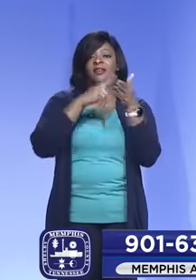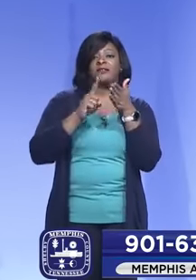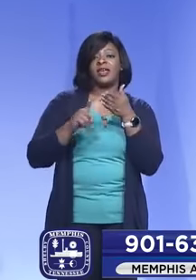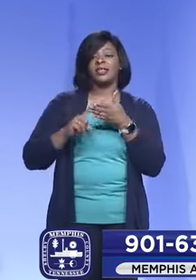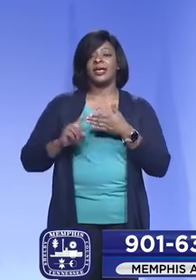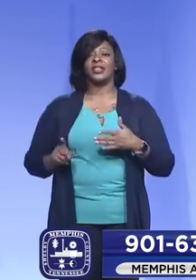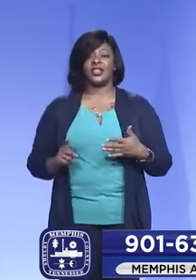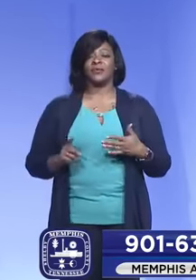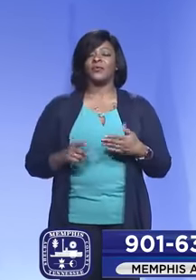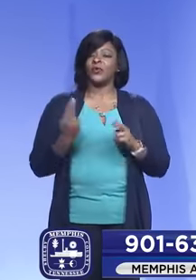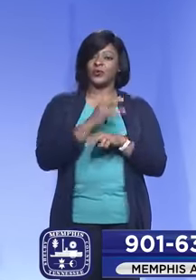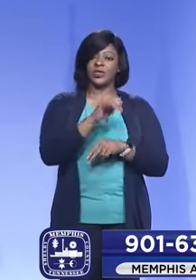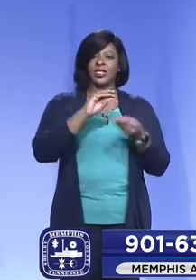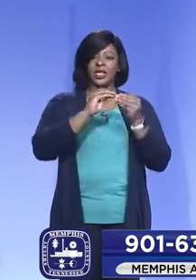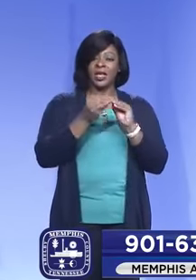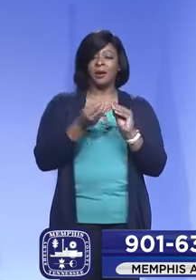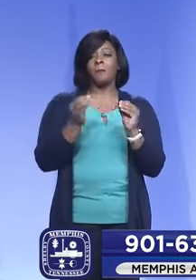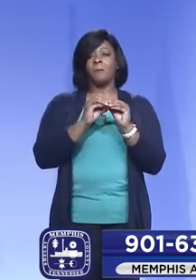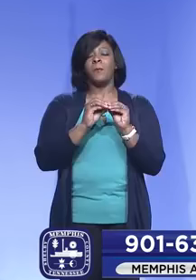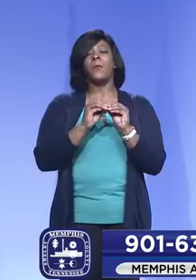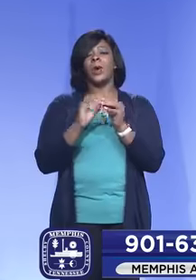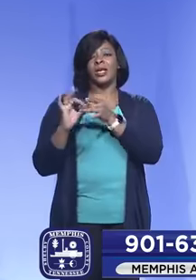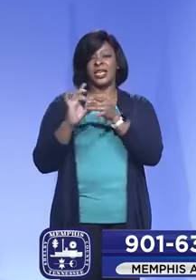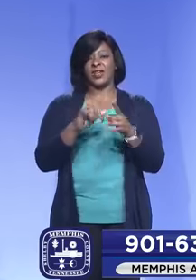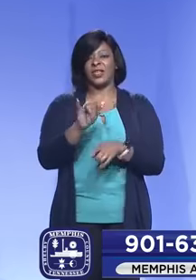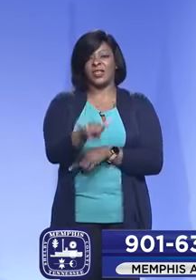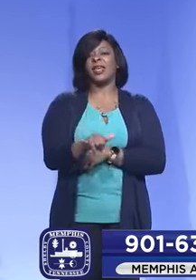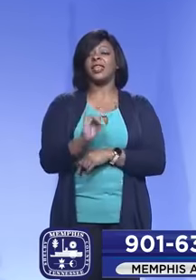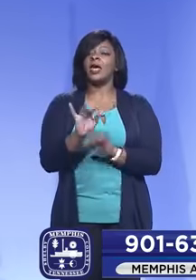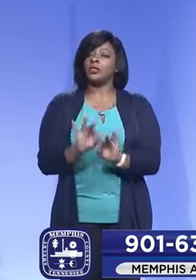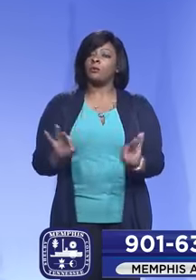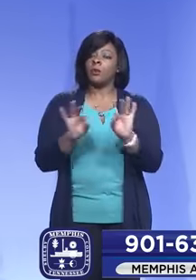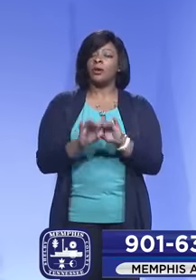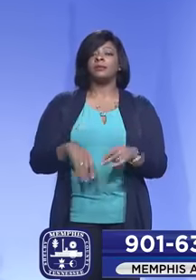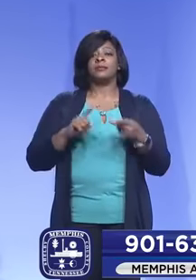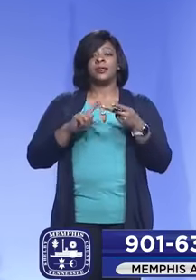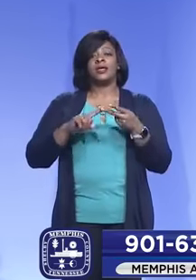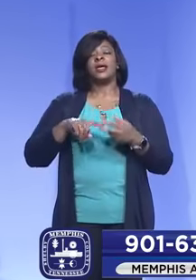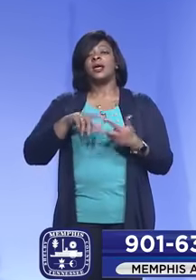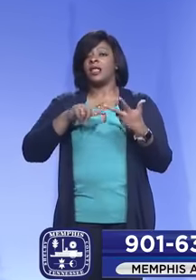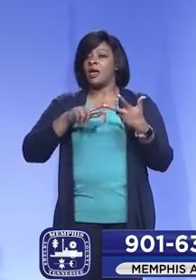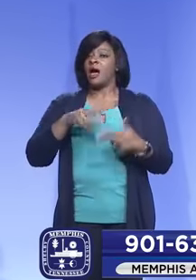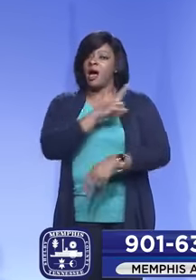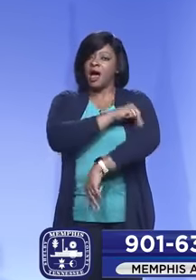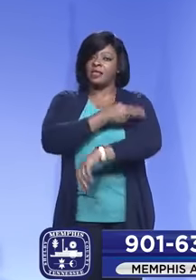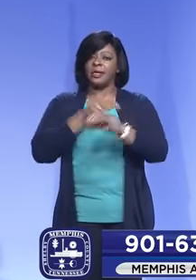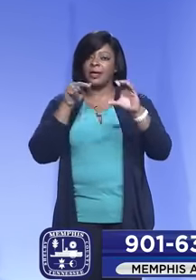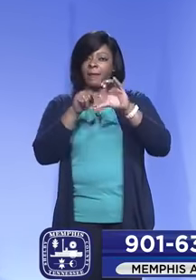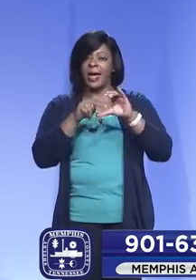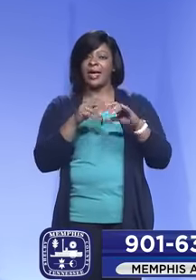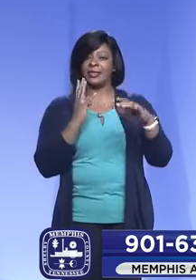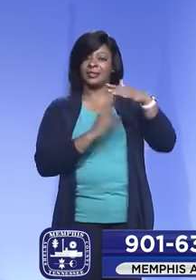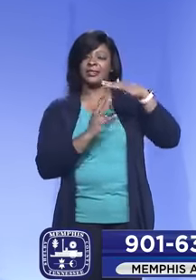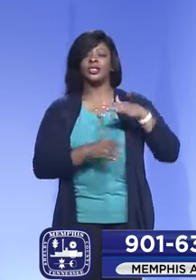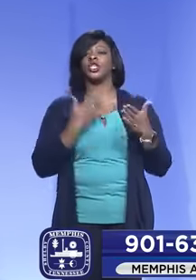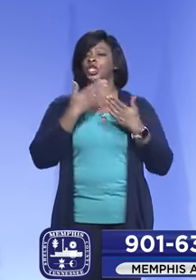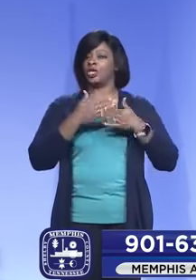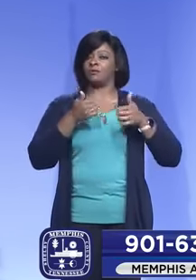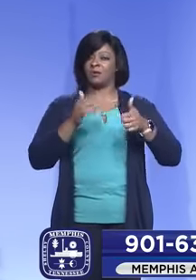investigation and use that data to be more tailored. So that's important. The other is hospital capacity, which remains very good in